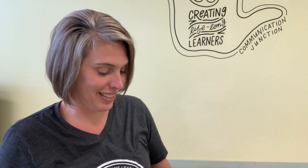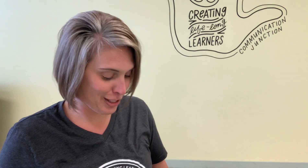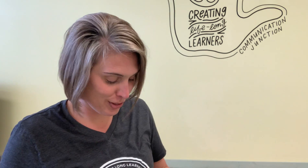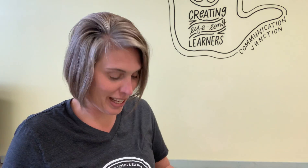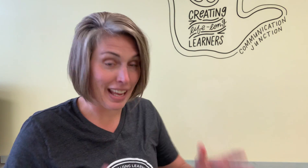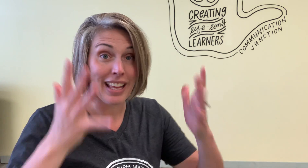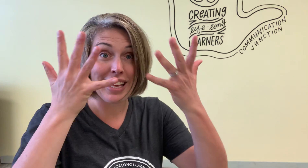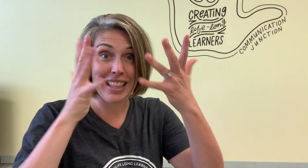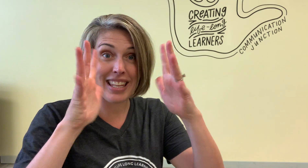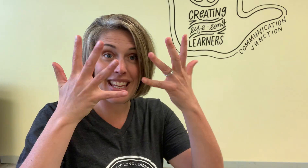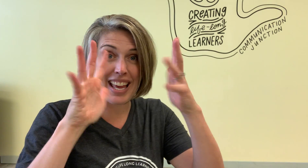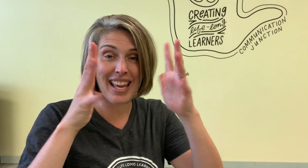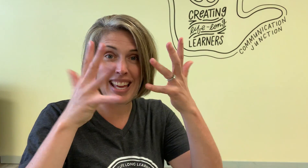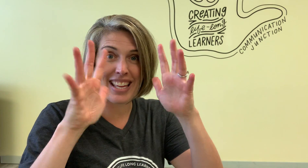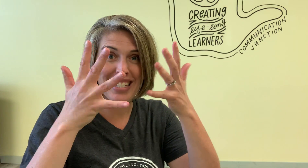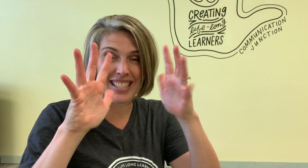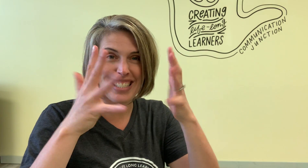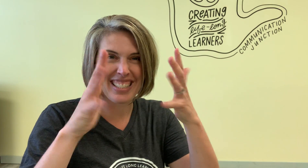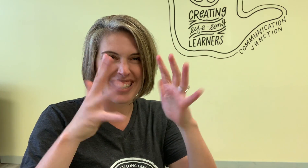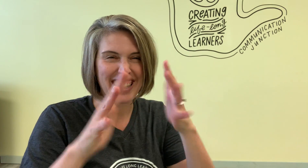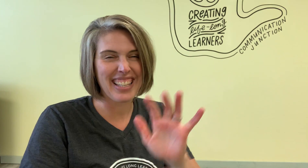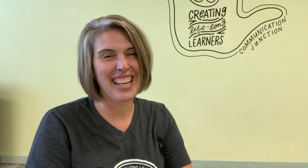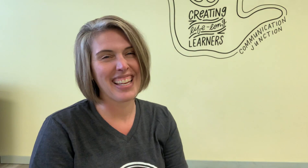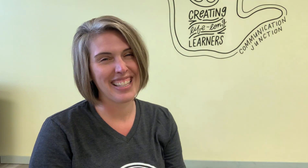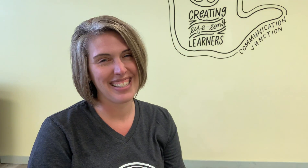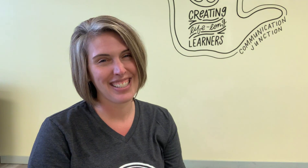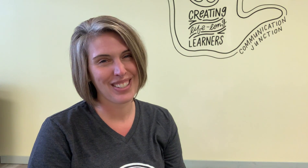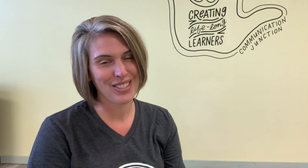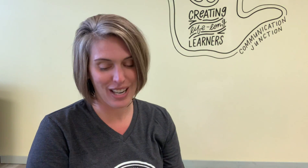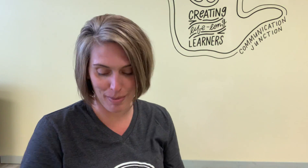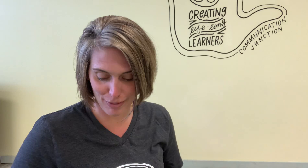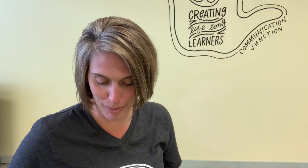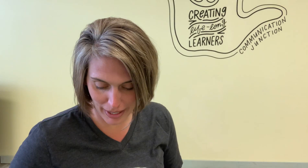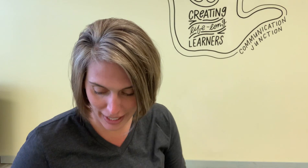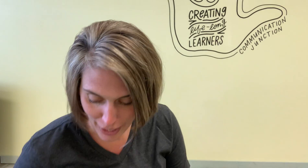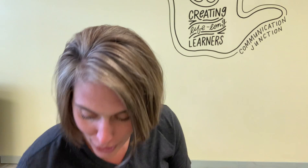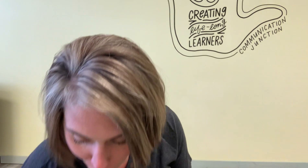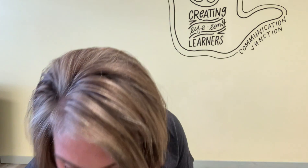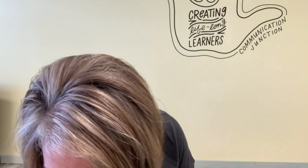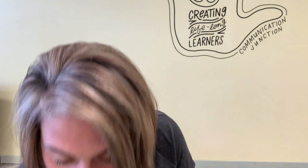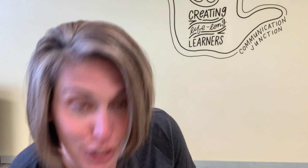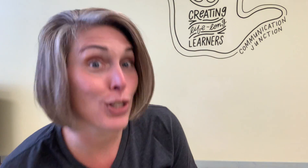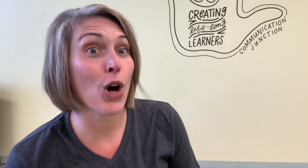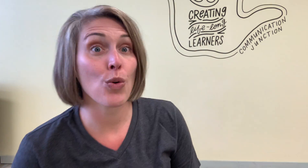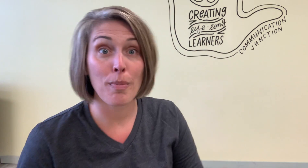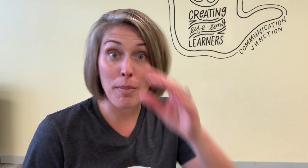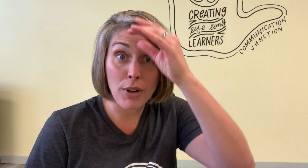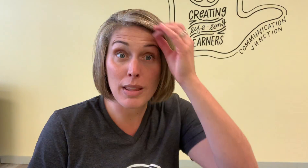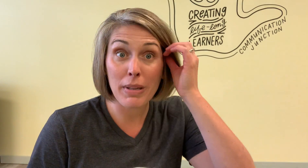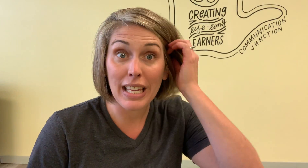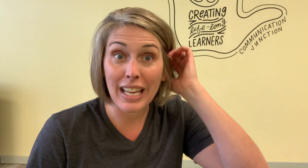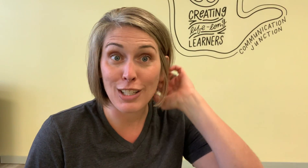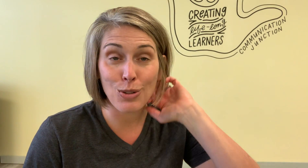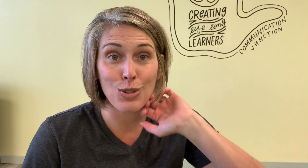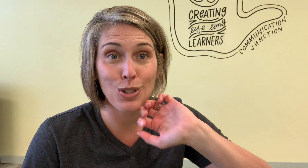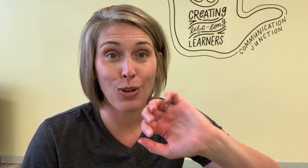Can you say, "The end, the end"? Good job, everybody. All right, so remember at the beginning I told you to grab